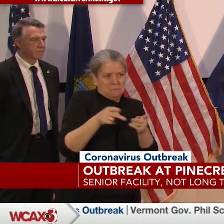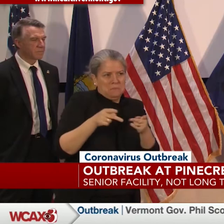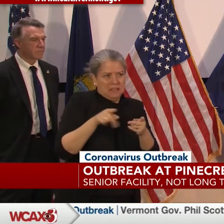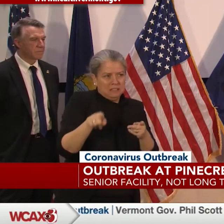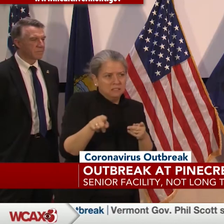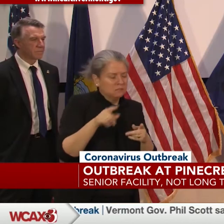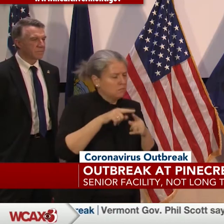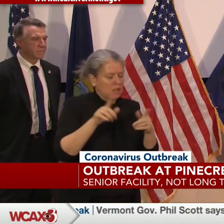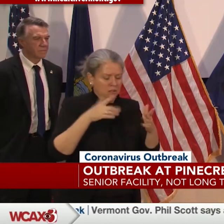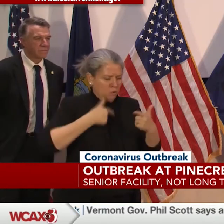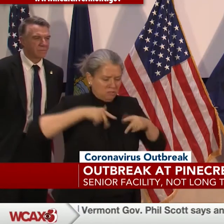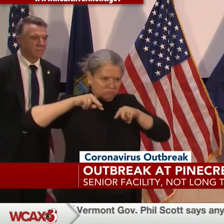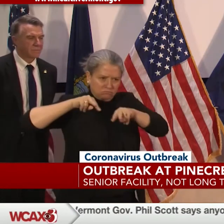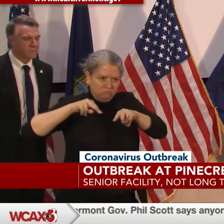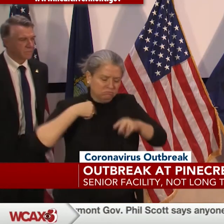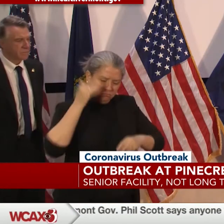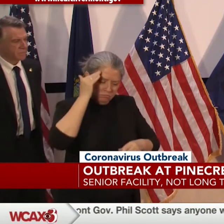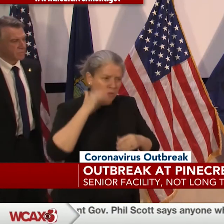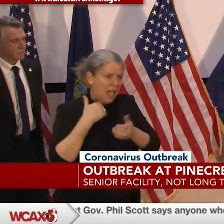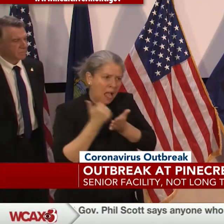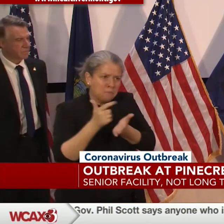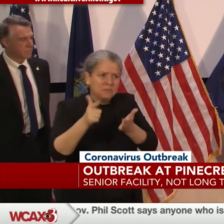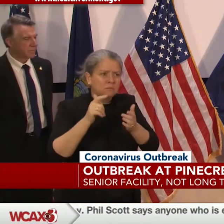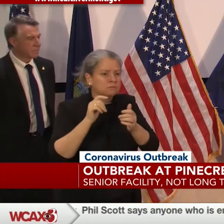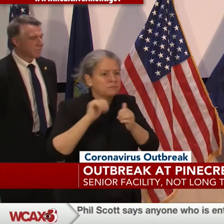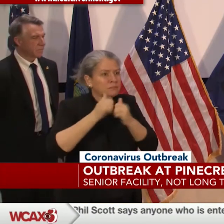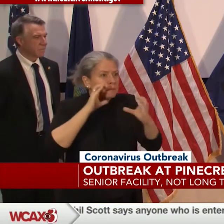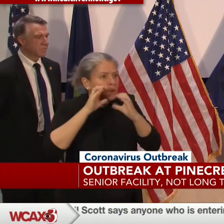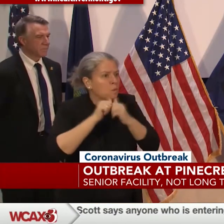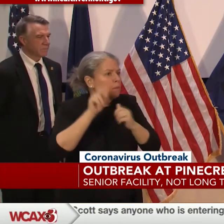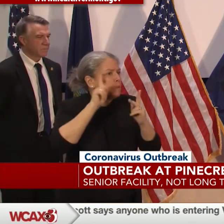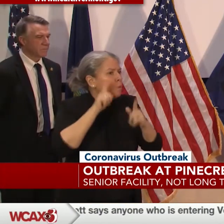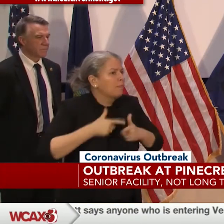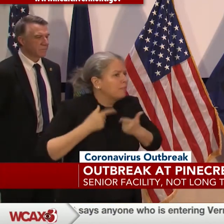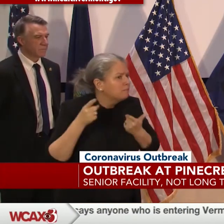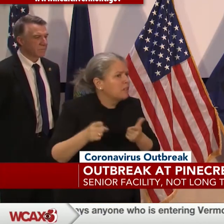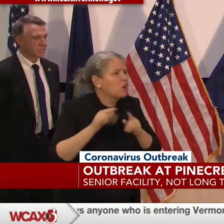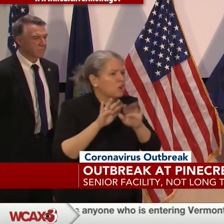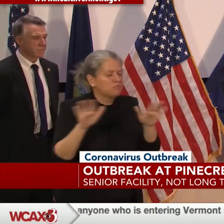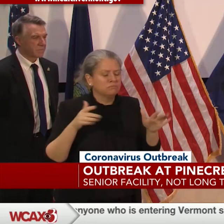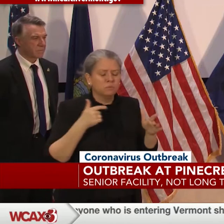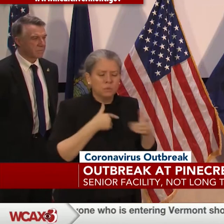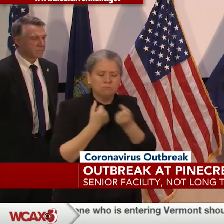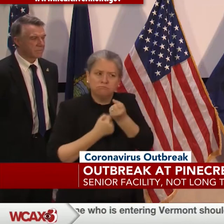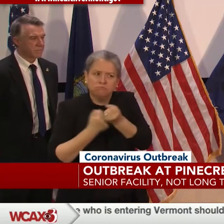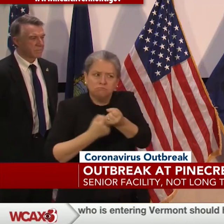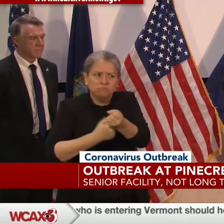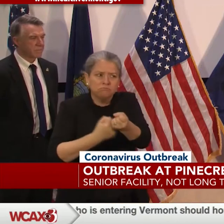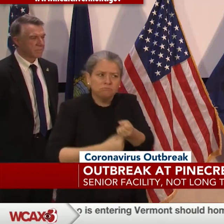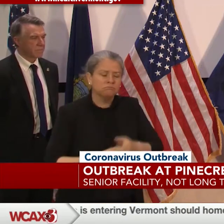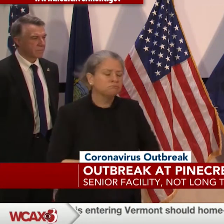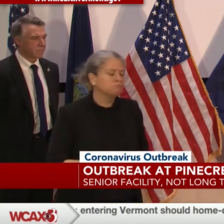constant contact and helped the facility with its own communications to the residents there.